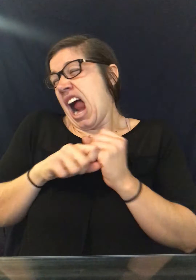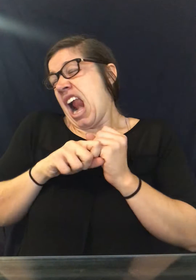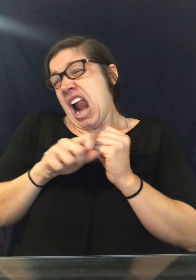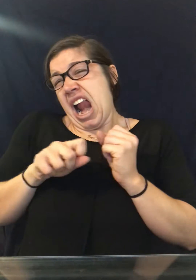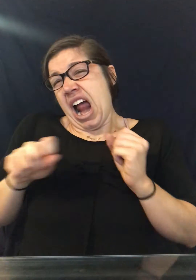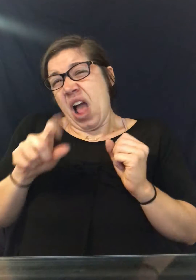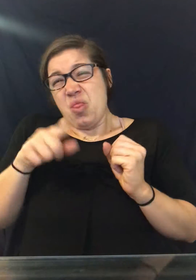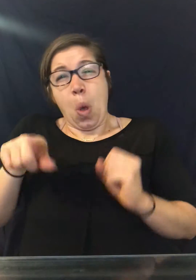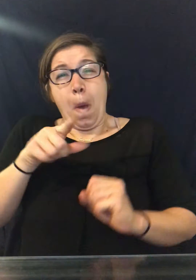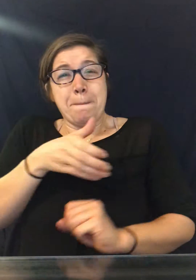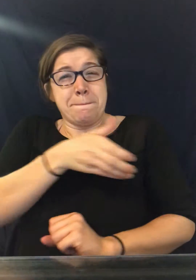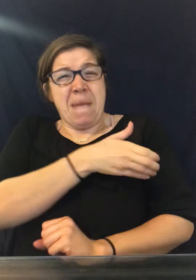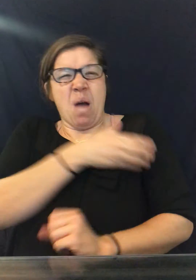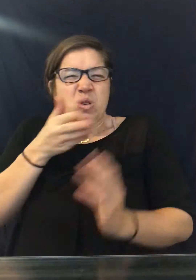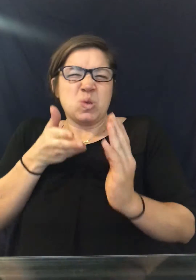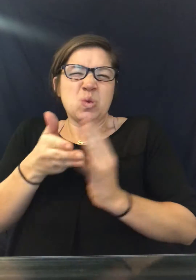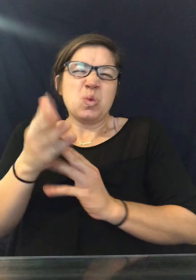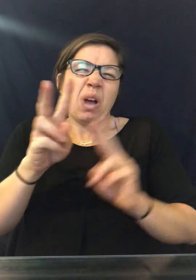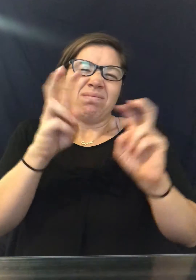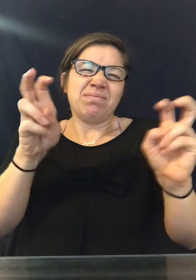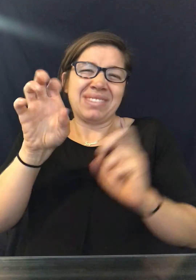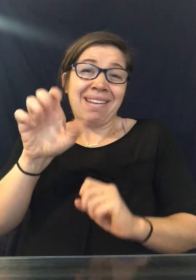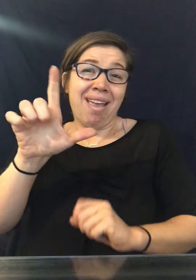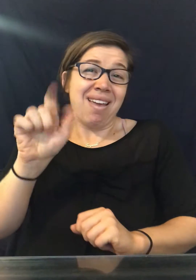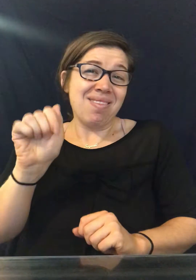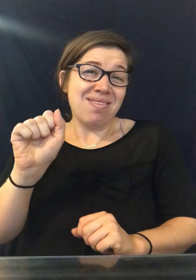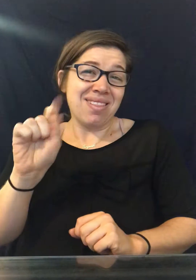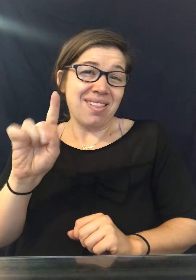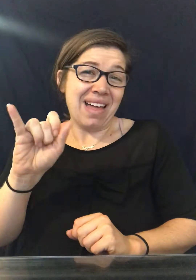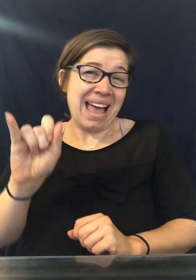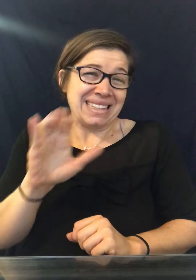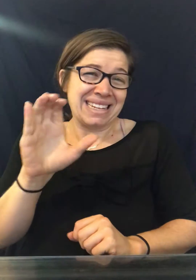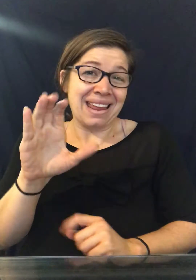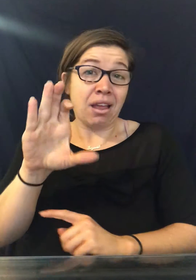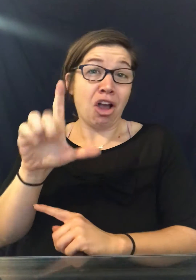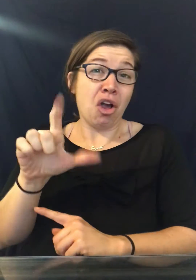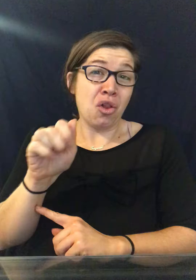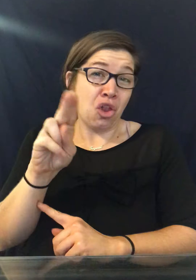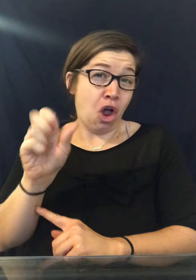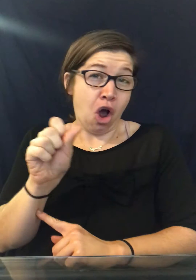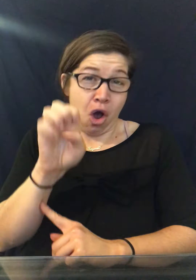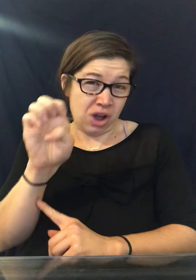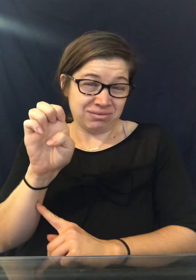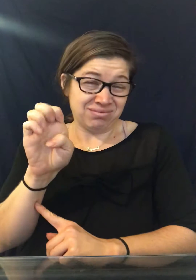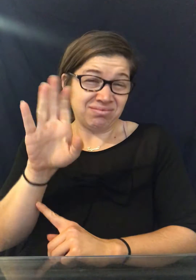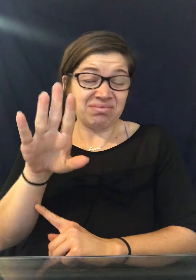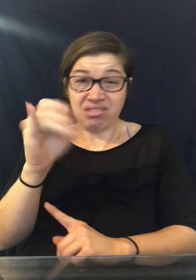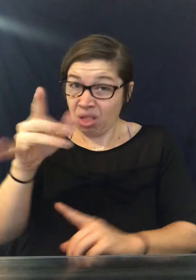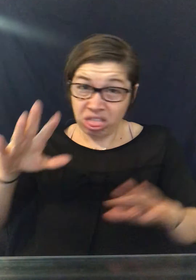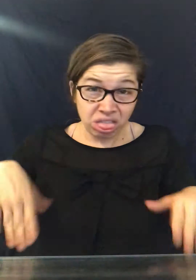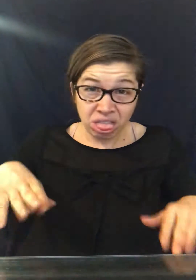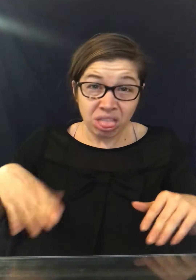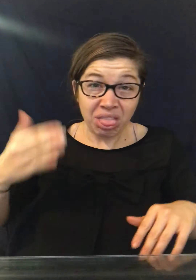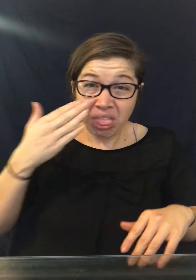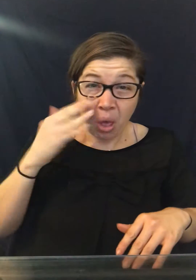that video, make sure you go to Mr. Raymond's Civic ZOC Academy and watch it. Now,